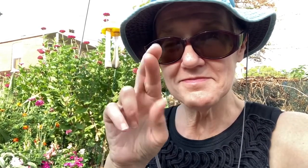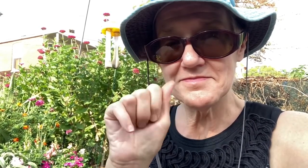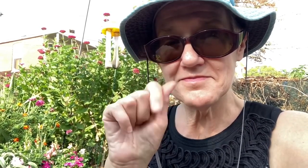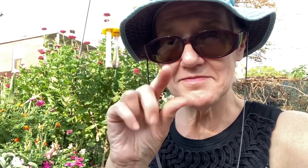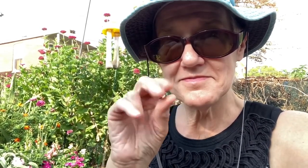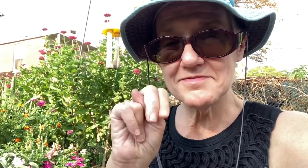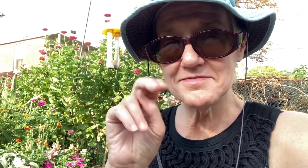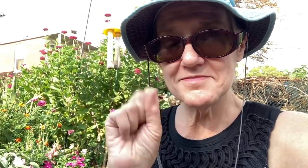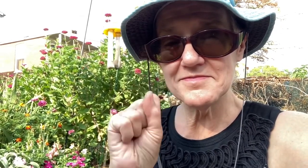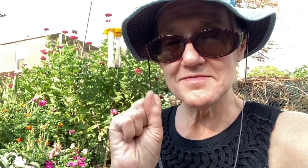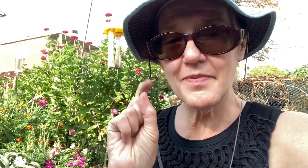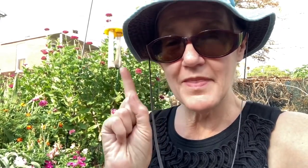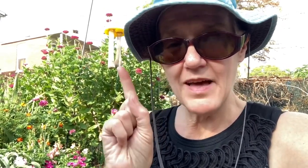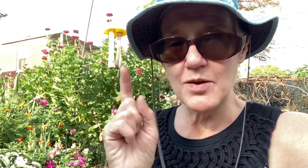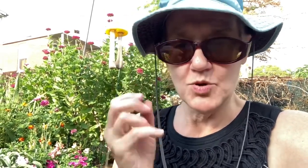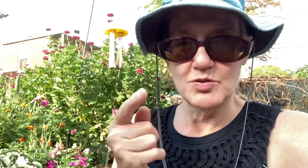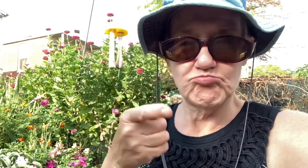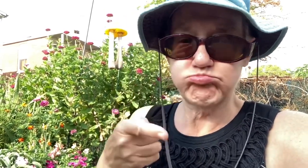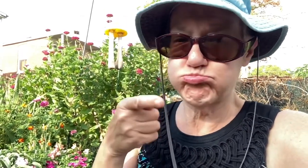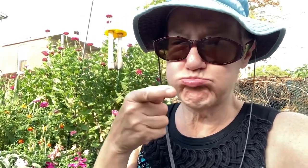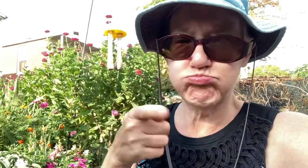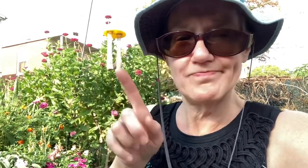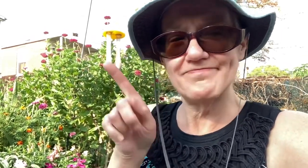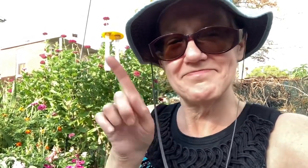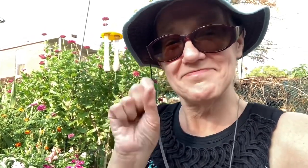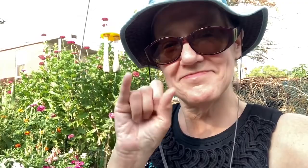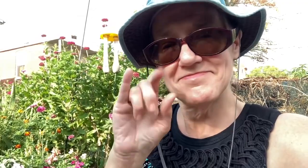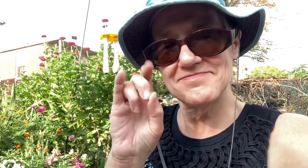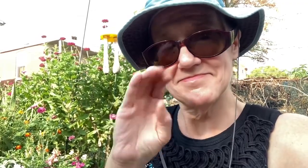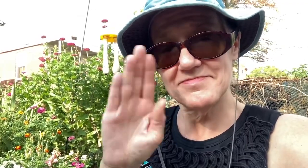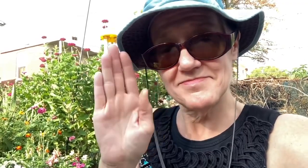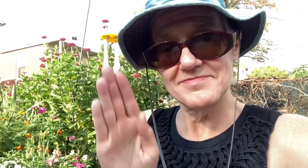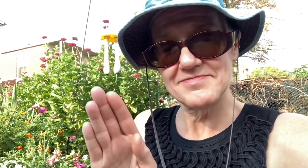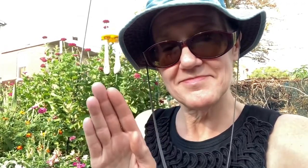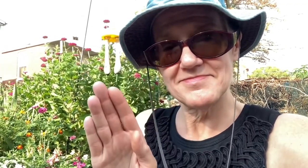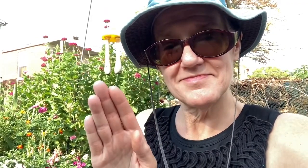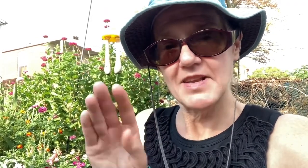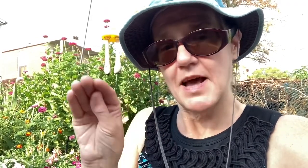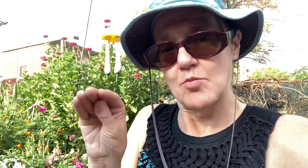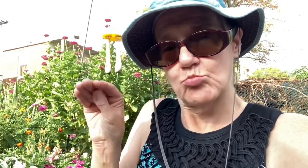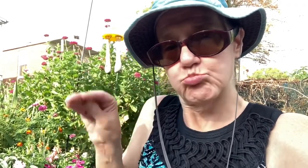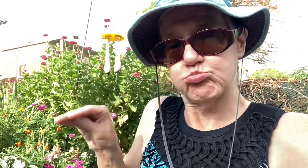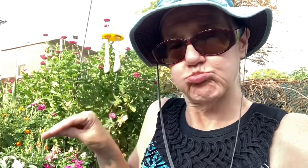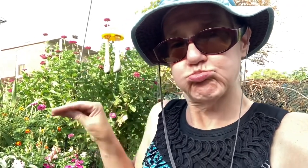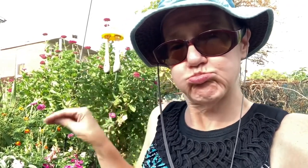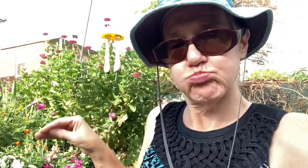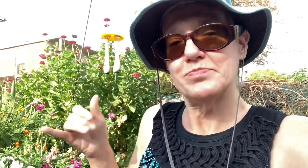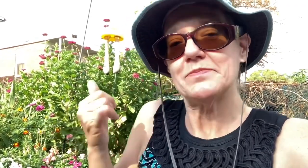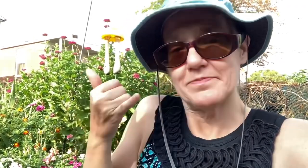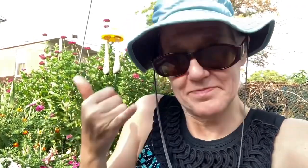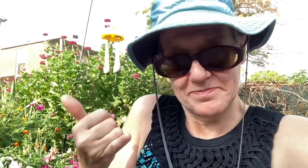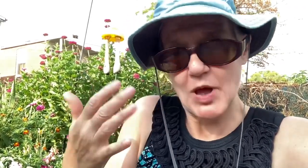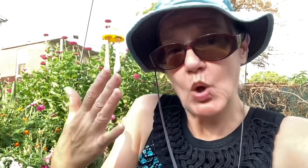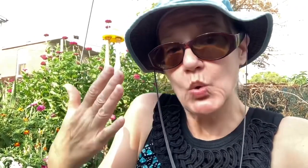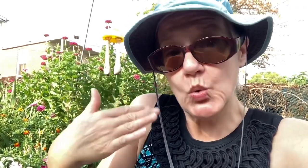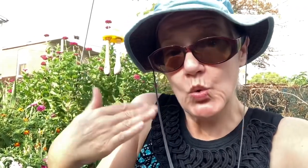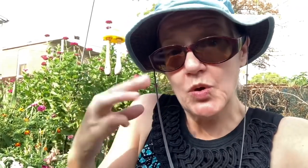and snapdragons. And they were struggling over there, so I planted them over here, and with the cool